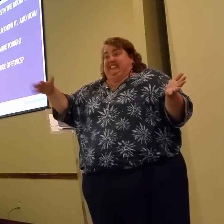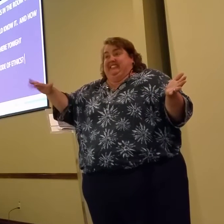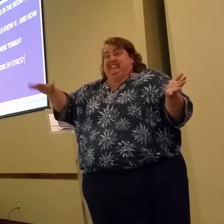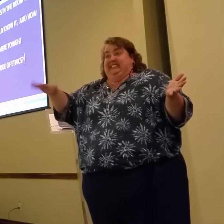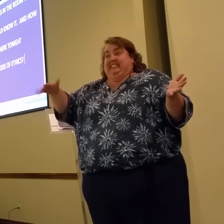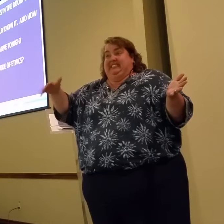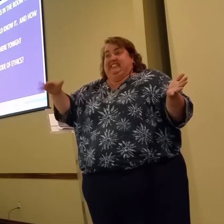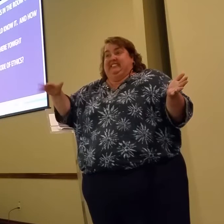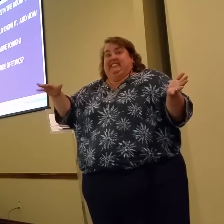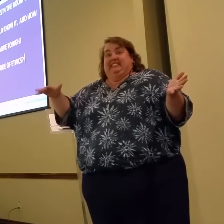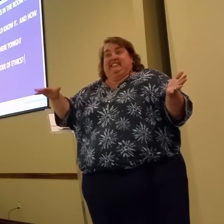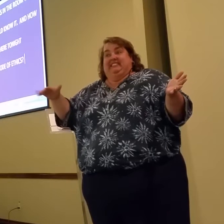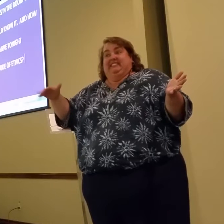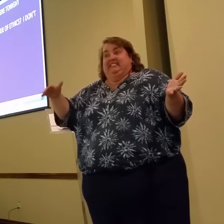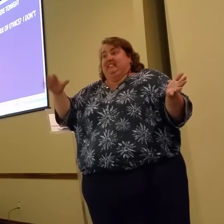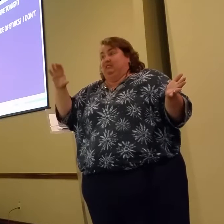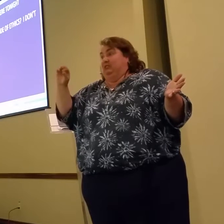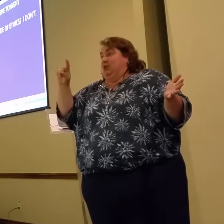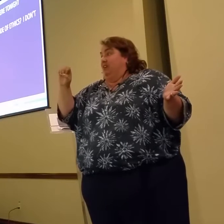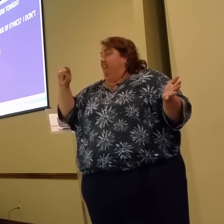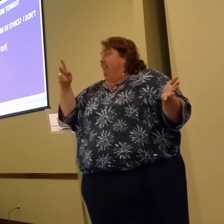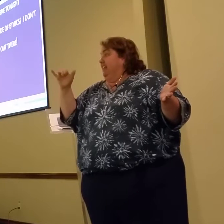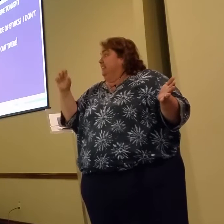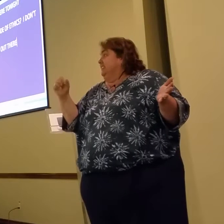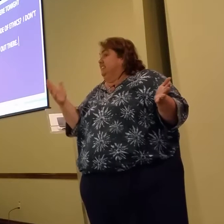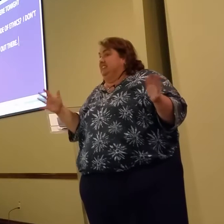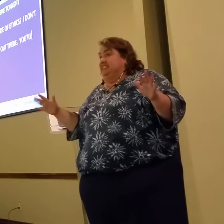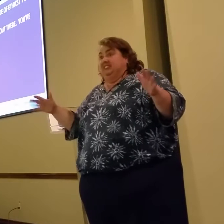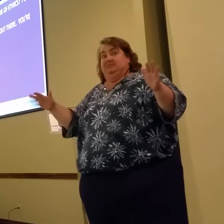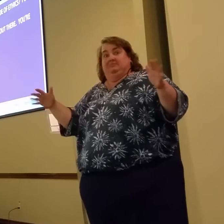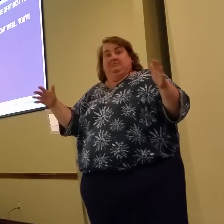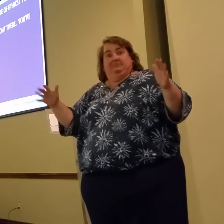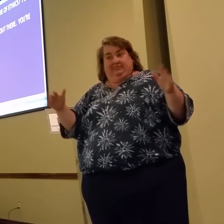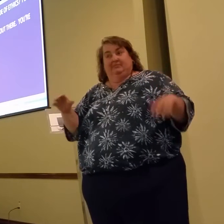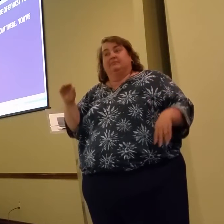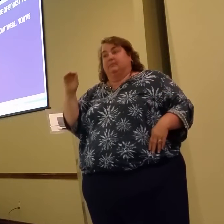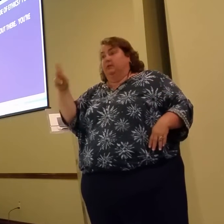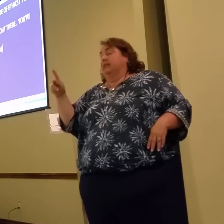I don't see a lot of hands out there. You're kind of iffy on code of ethics.